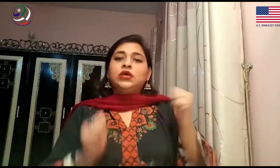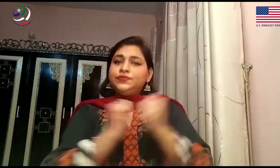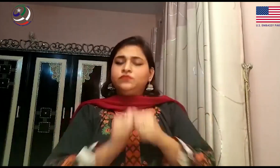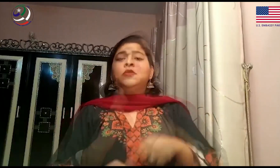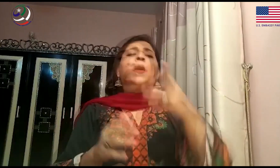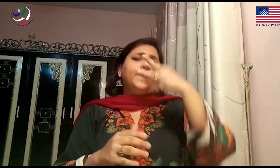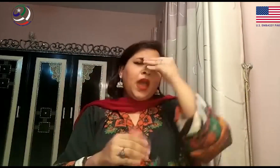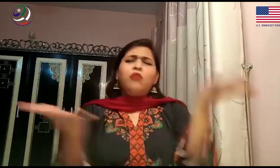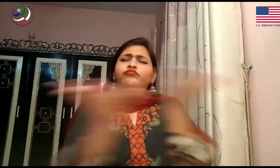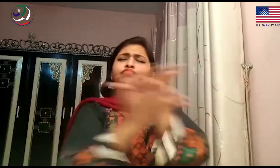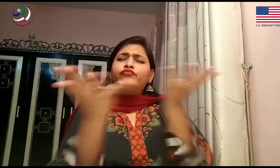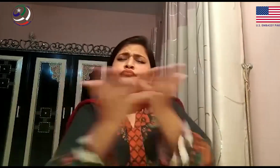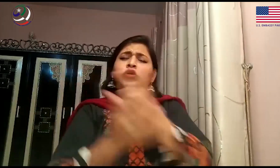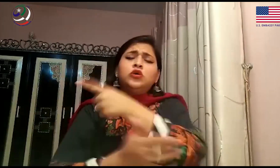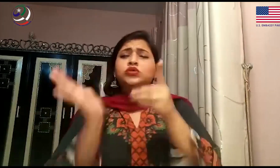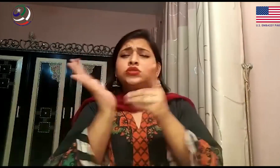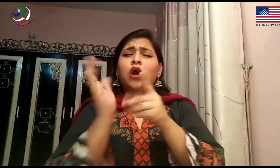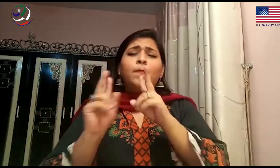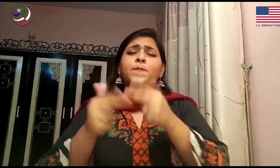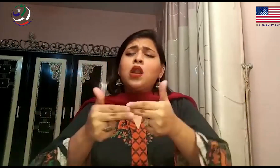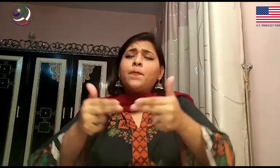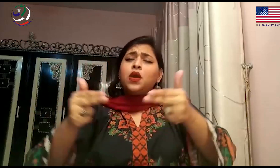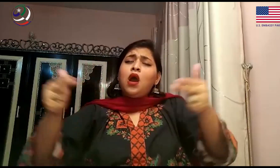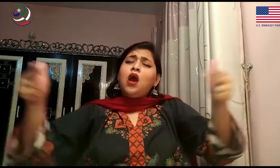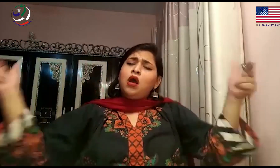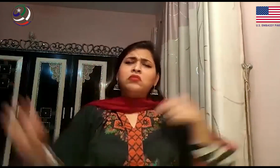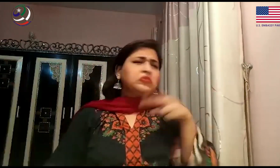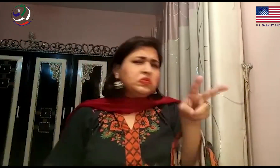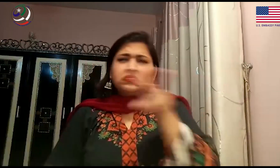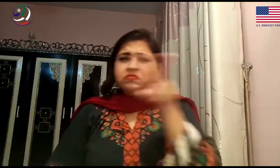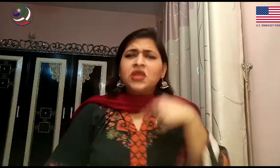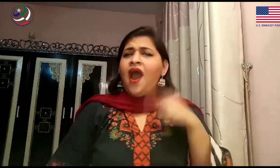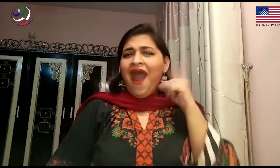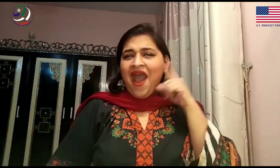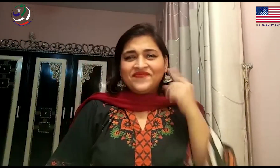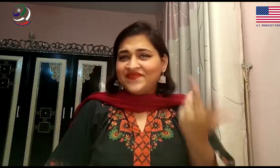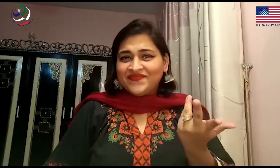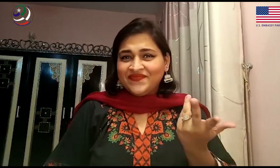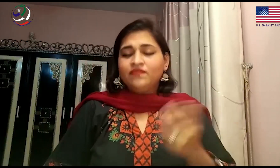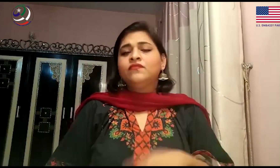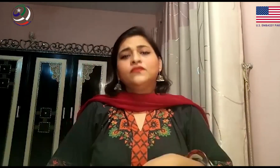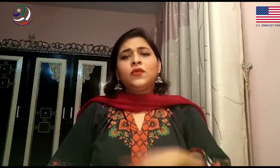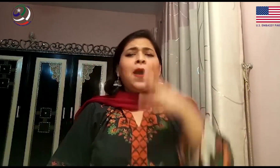I just sit there and stare at them because I can't hear what they're talking about. I ask my mom, "What are you guys talking